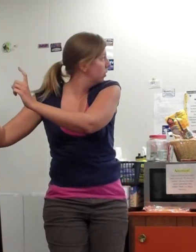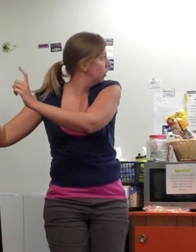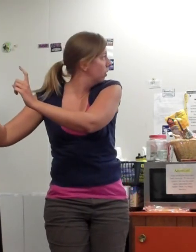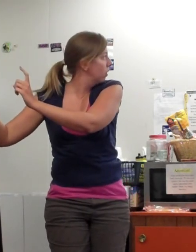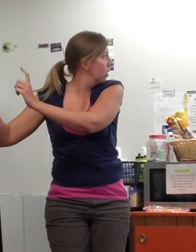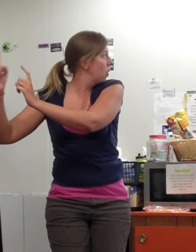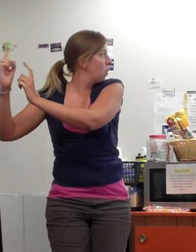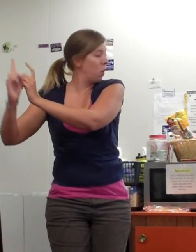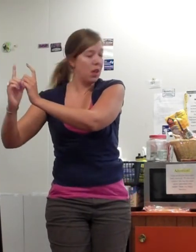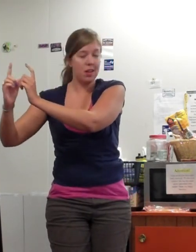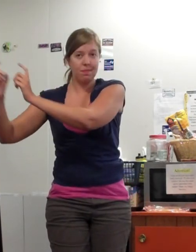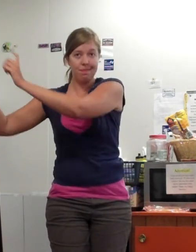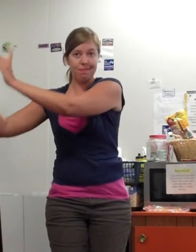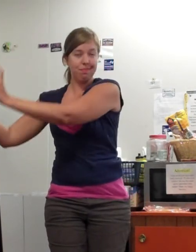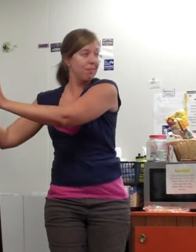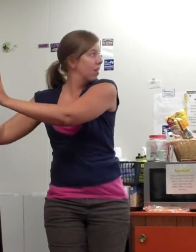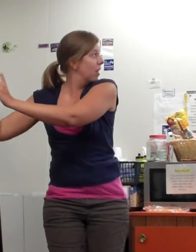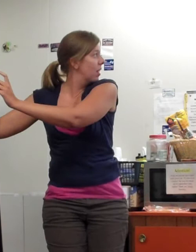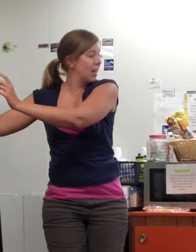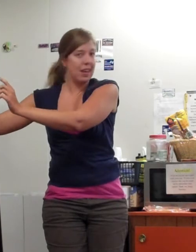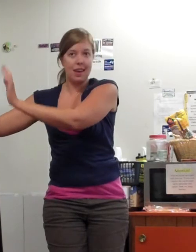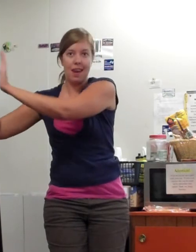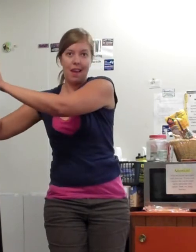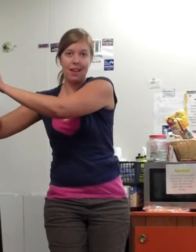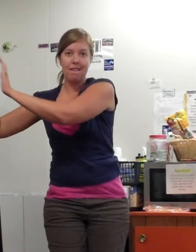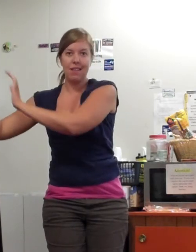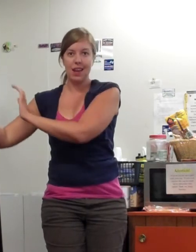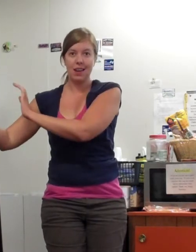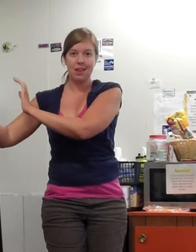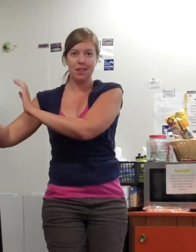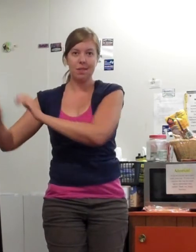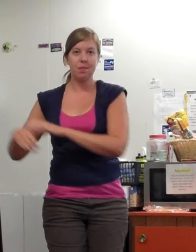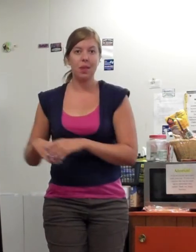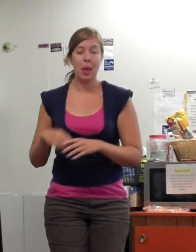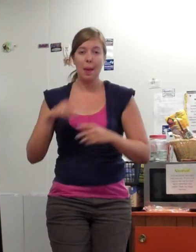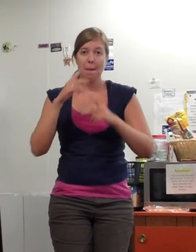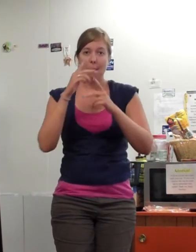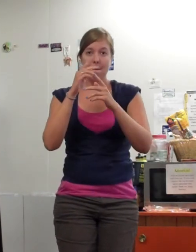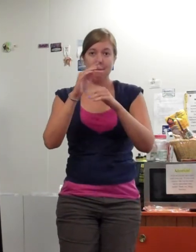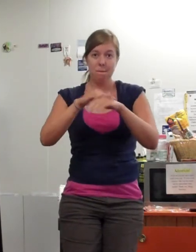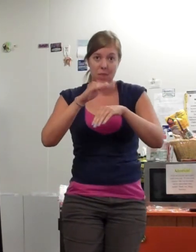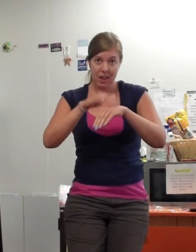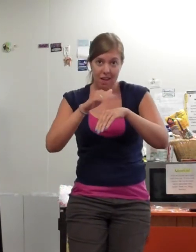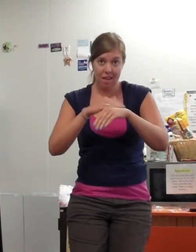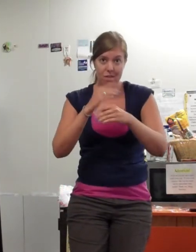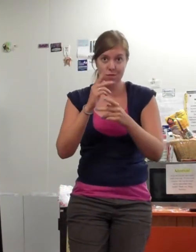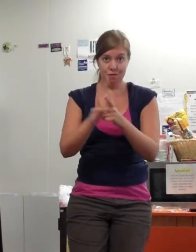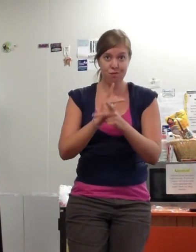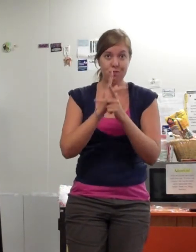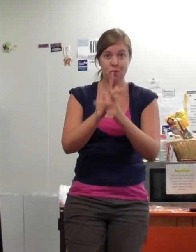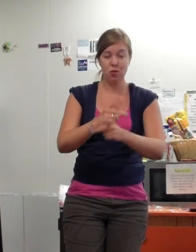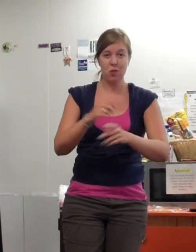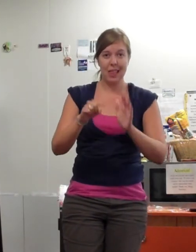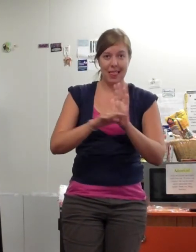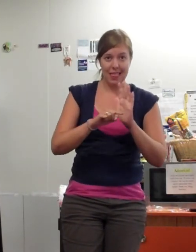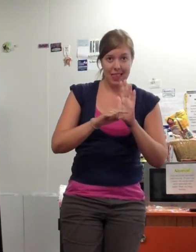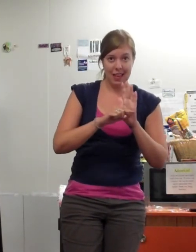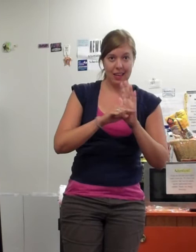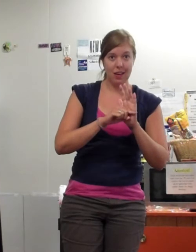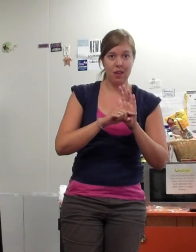4ac. Please be really careful with negative signs. The place where students make errors in these problems is because they lose those negatives.